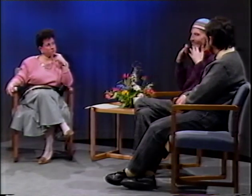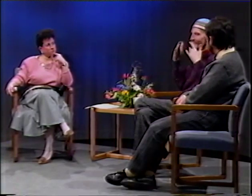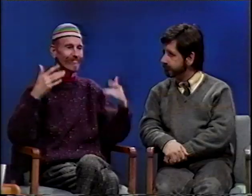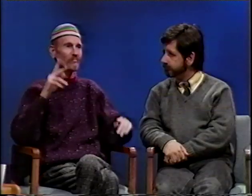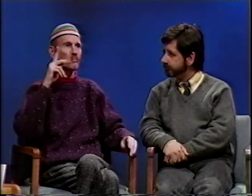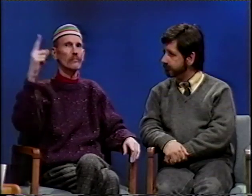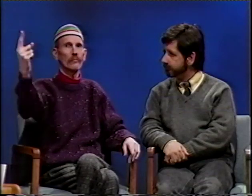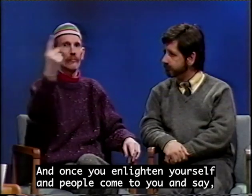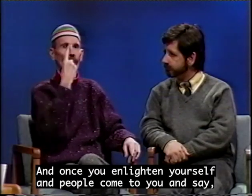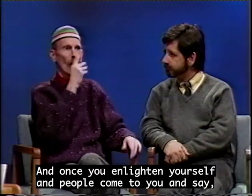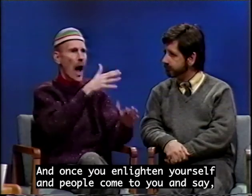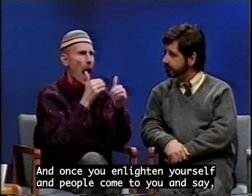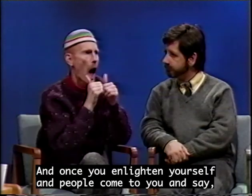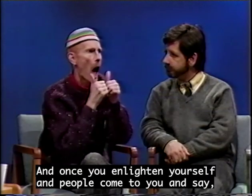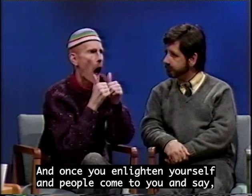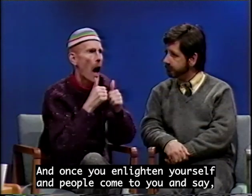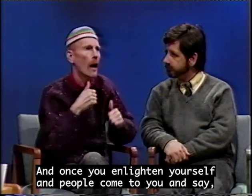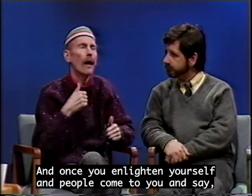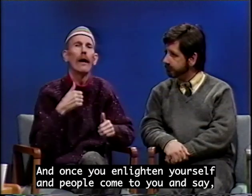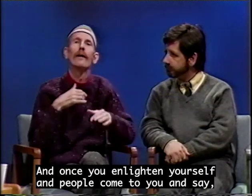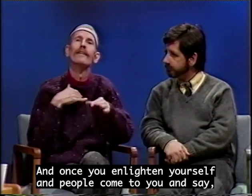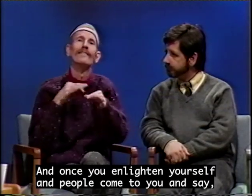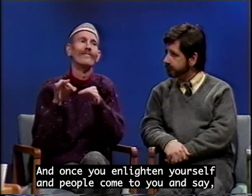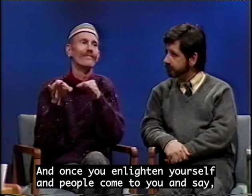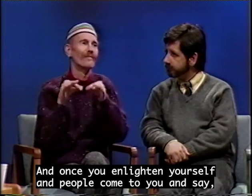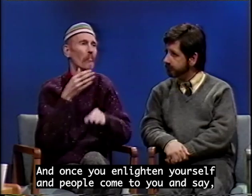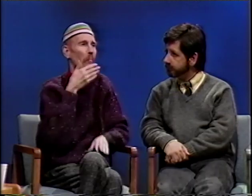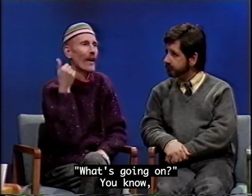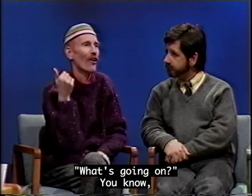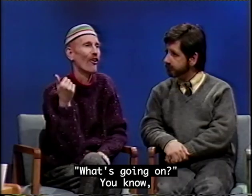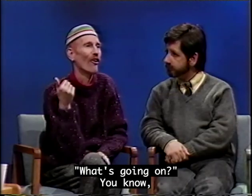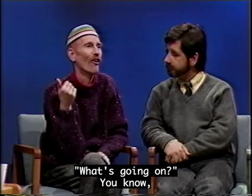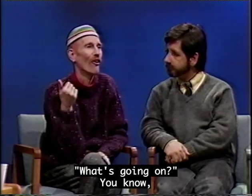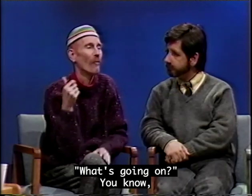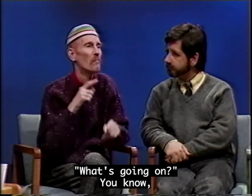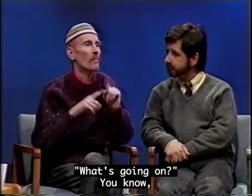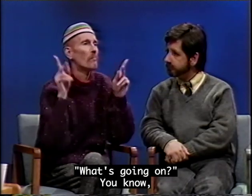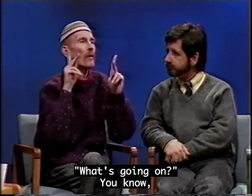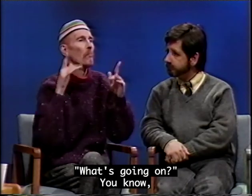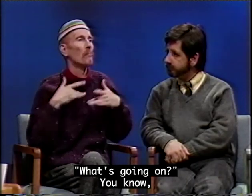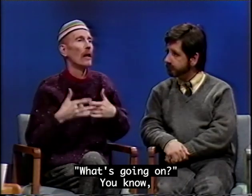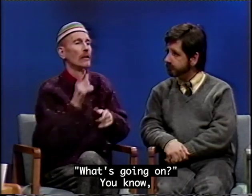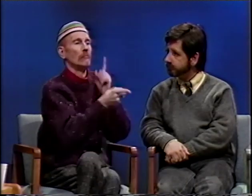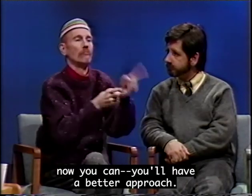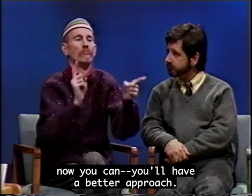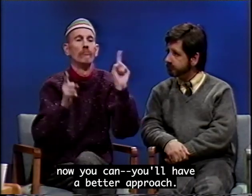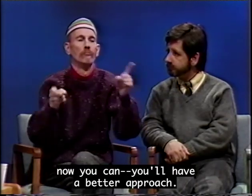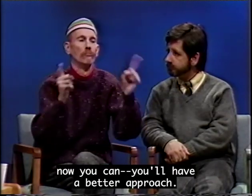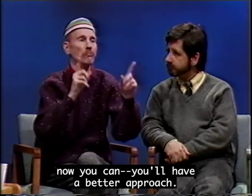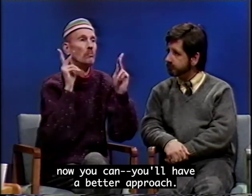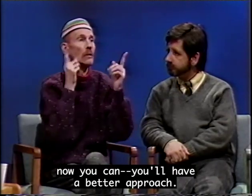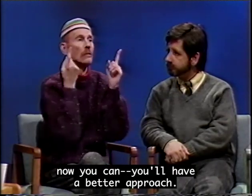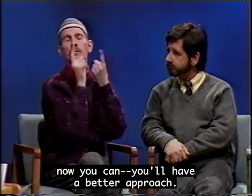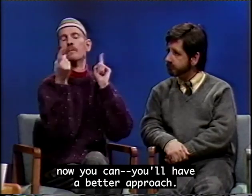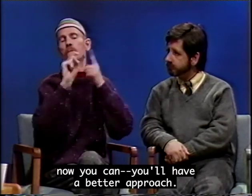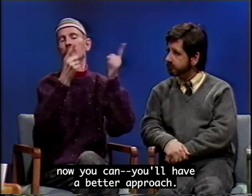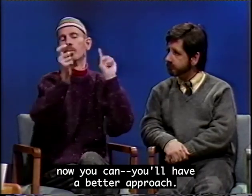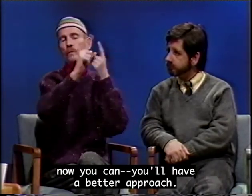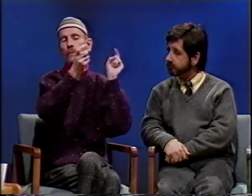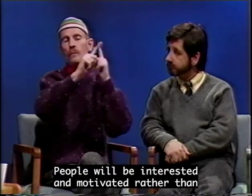And once you enlighten yourself and people come to you and say, what's going on? You know, now you'll have a better approach. People